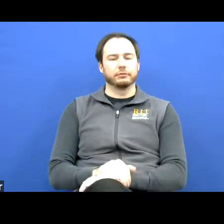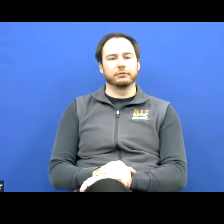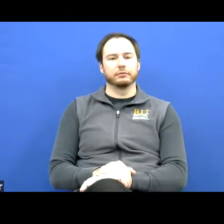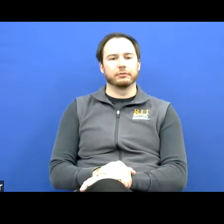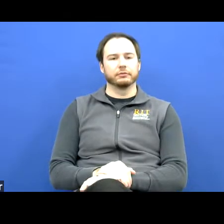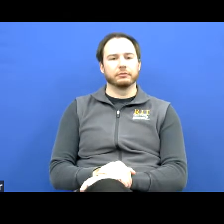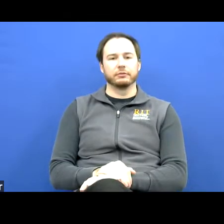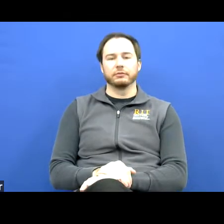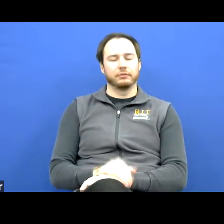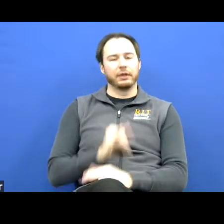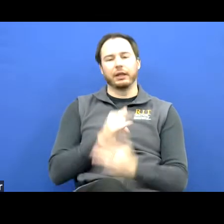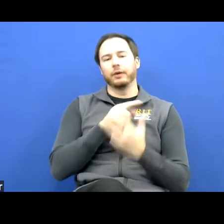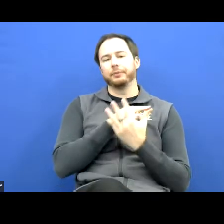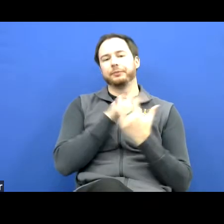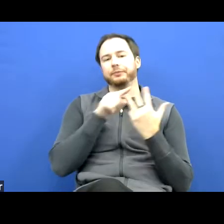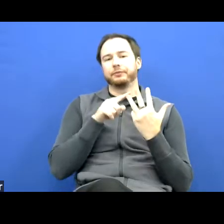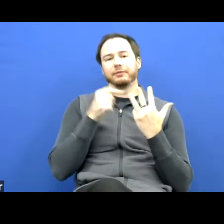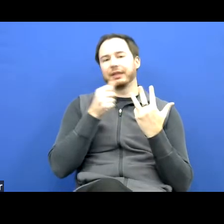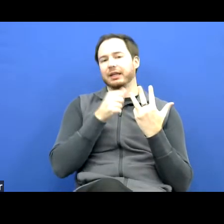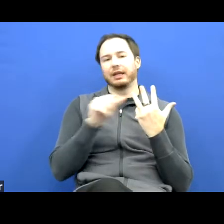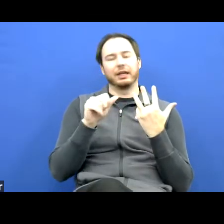Do we have any